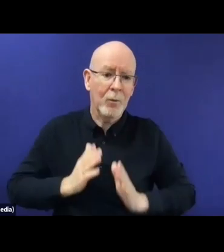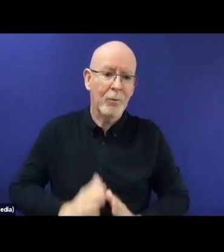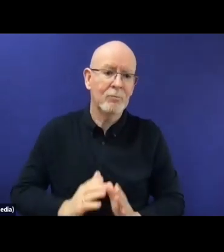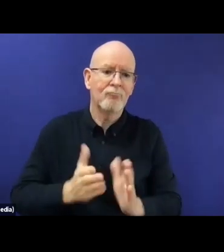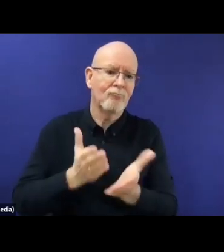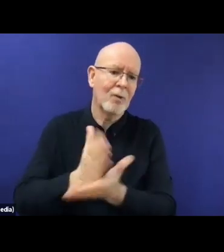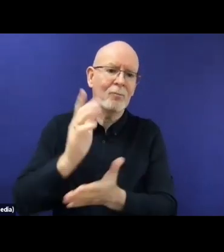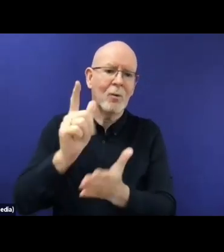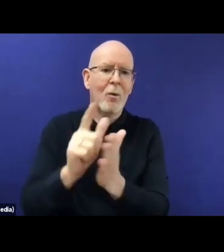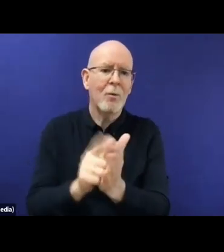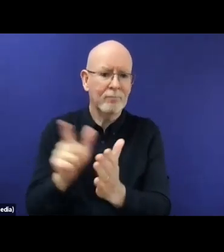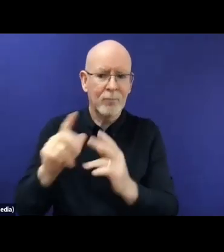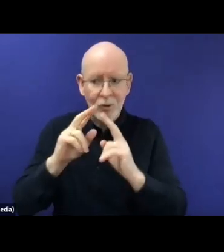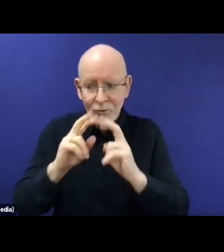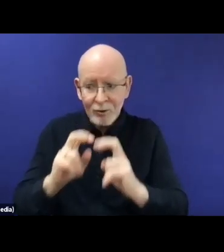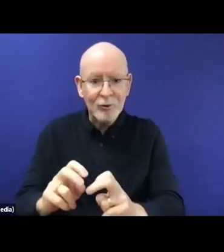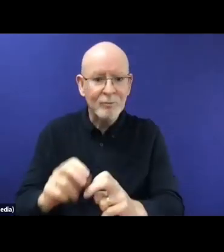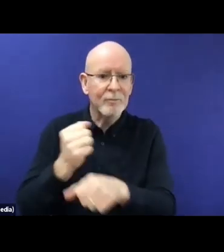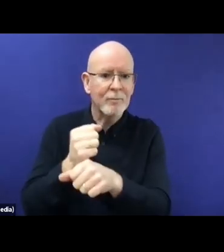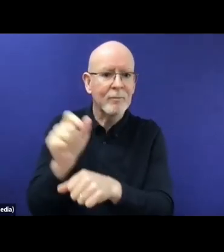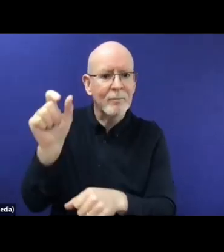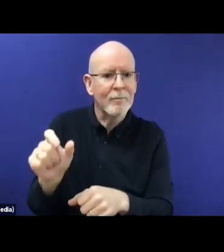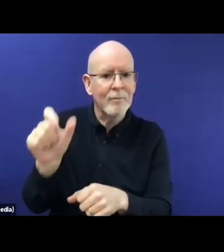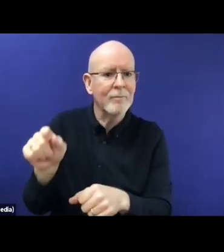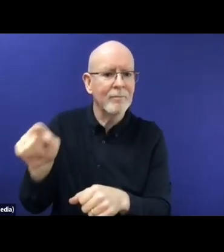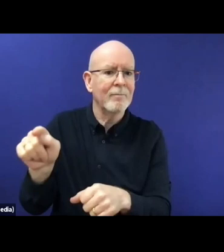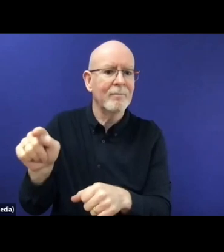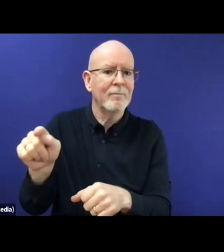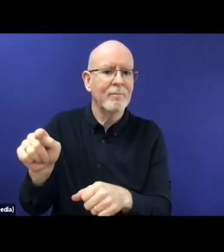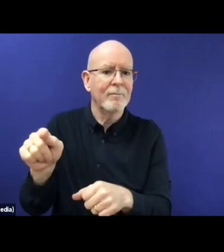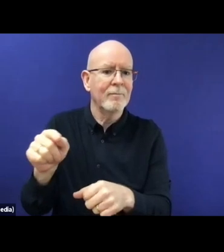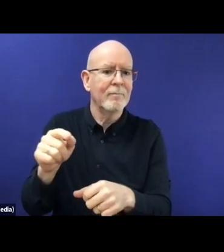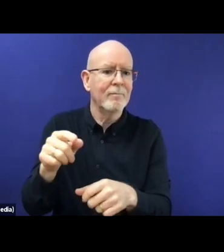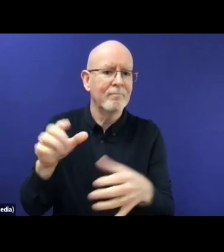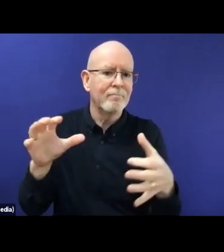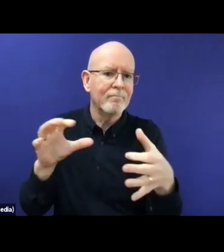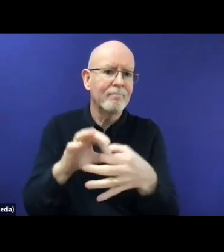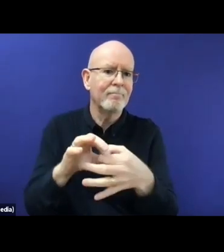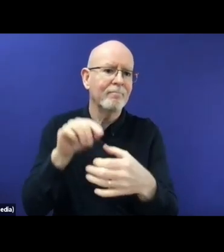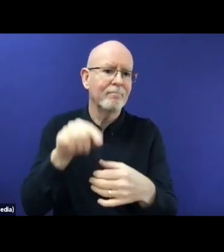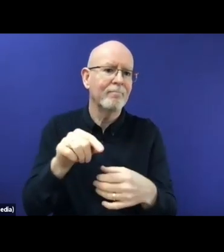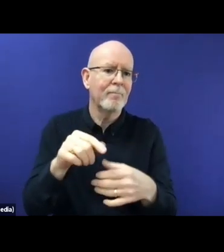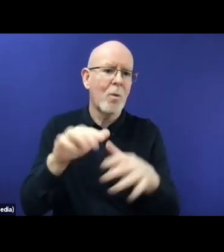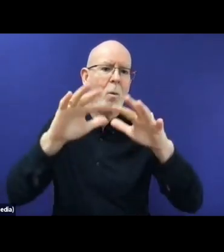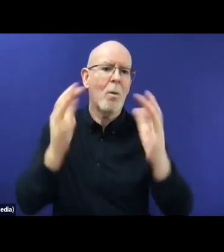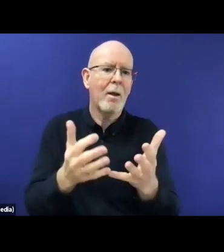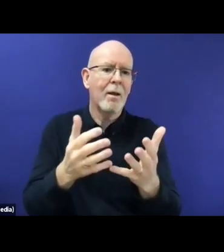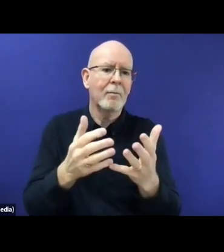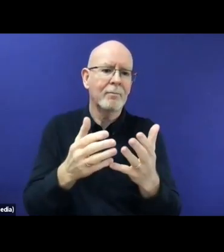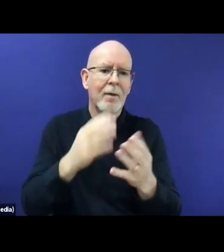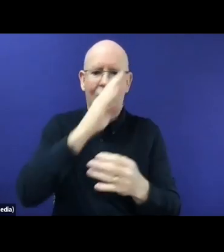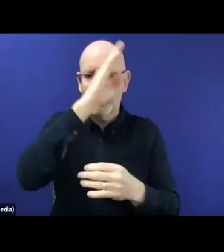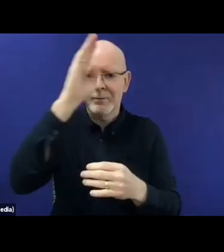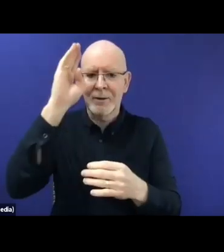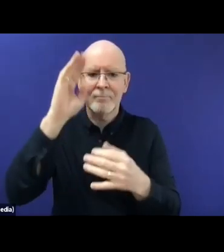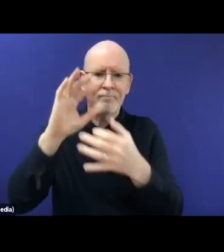is Abdikadir Bare Abikar, who is a dedicated and passionate educator with over 8 years